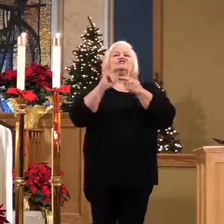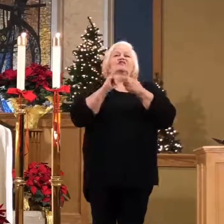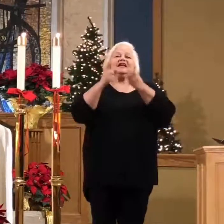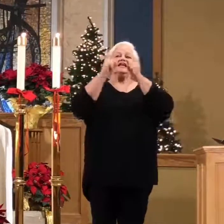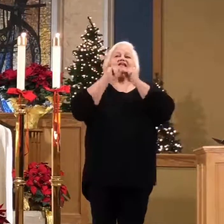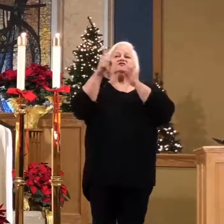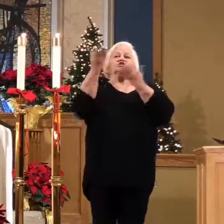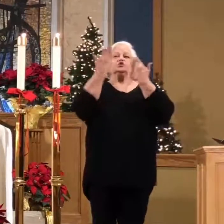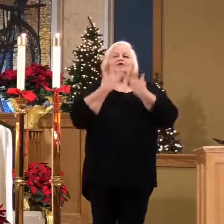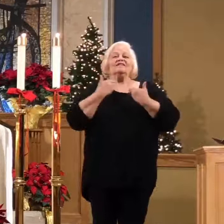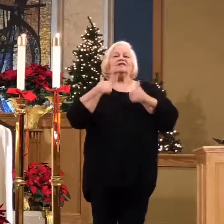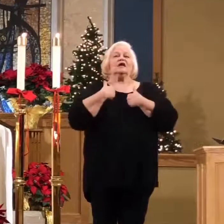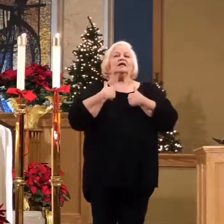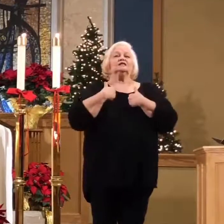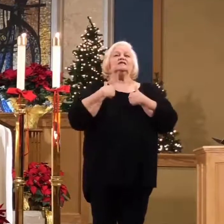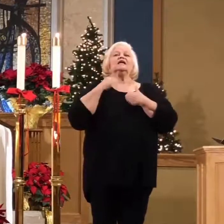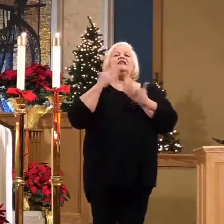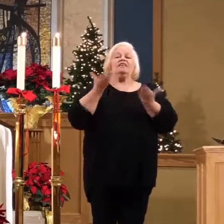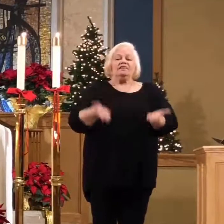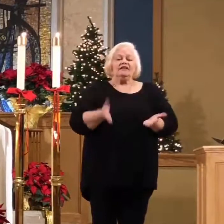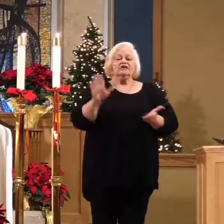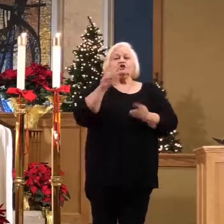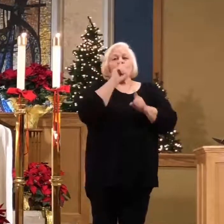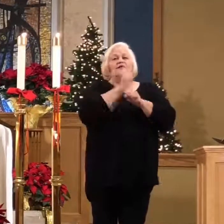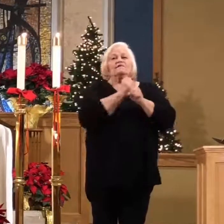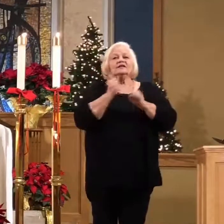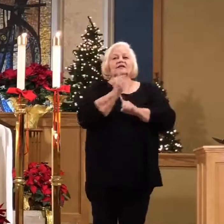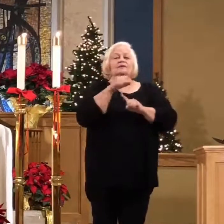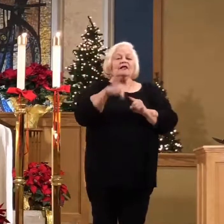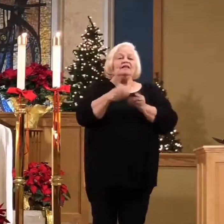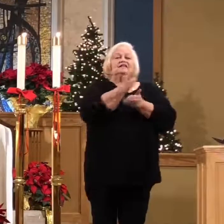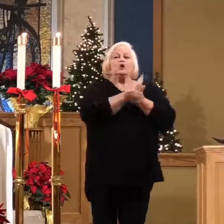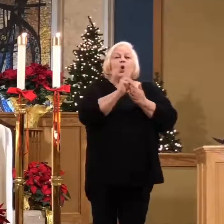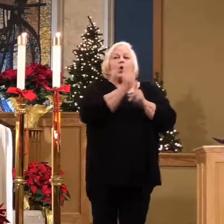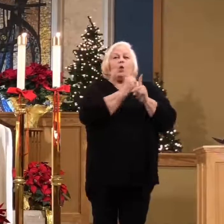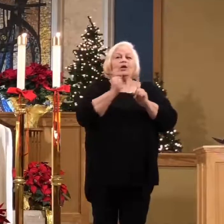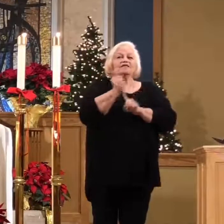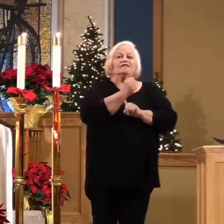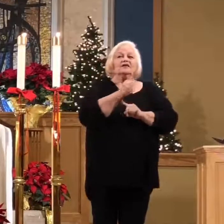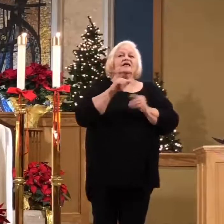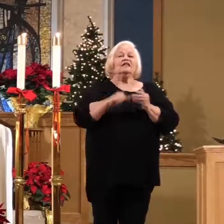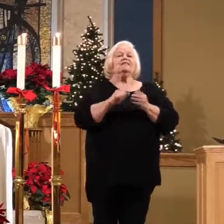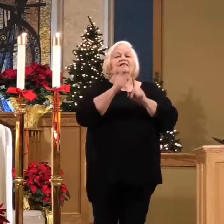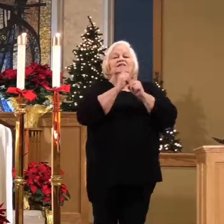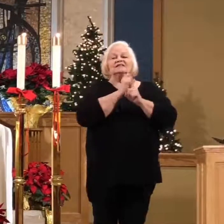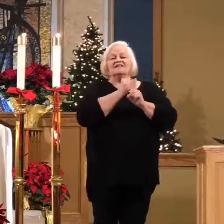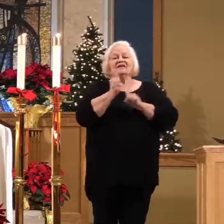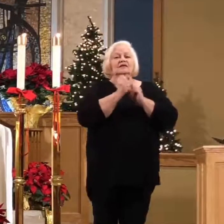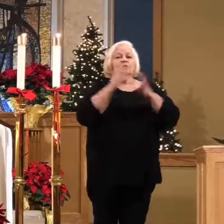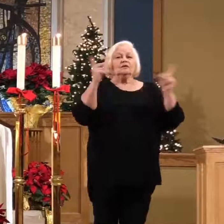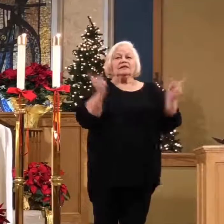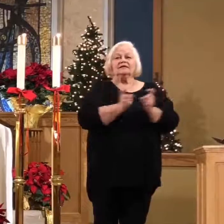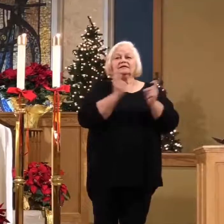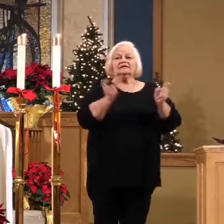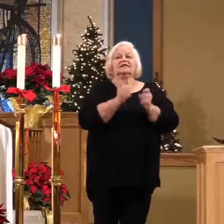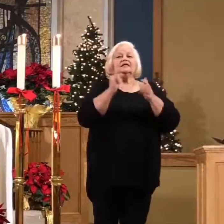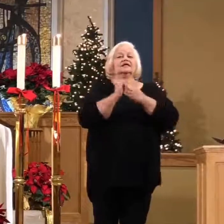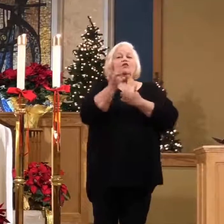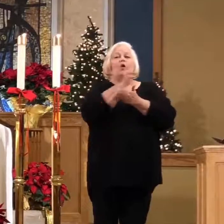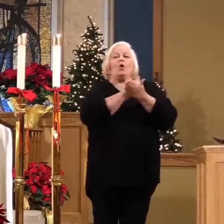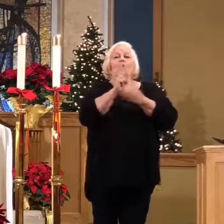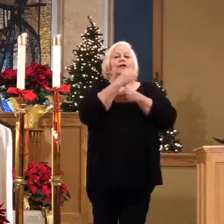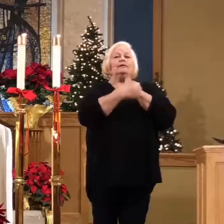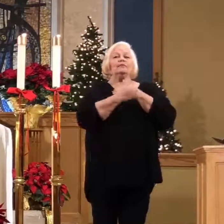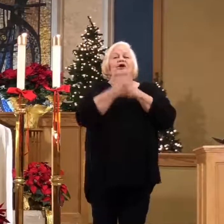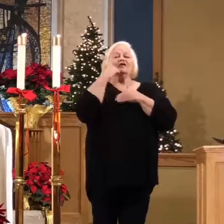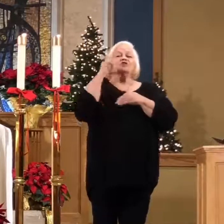us this pure victim, this holy victim, this spotless victim, the holy bread of